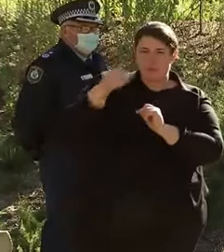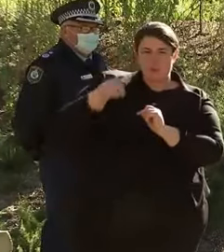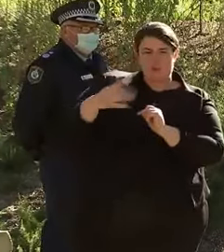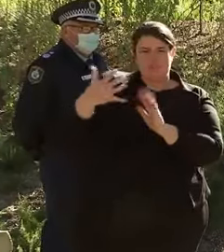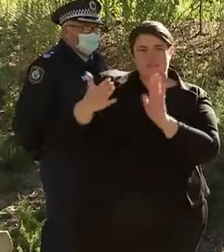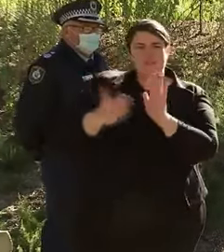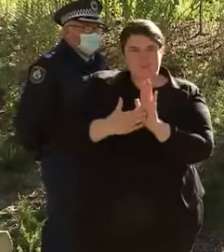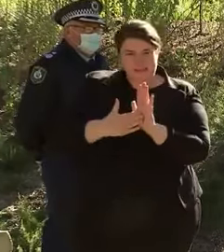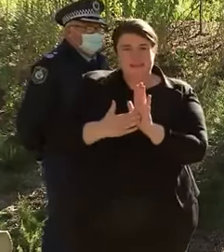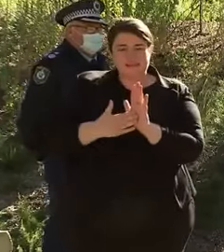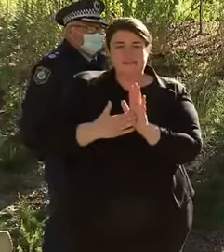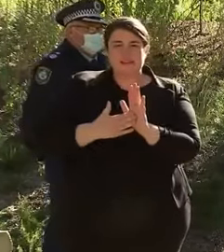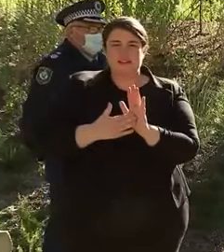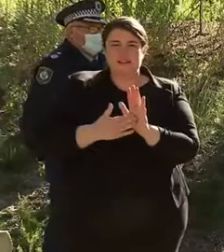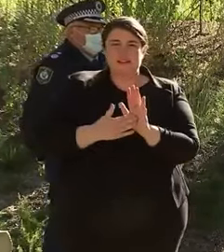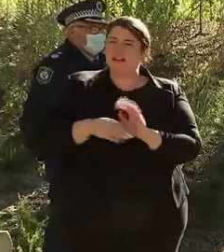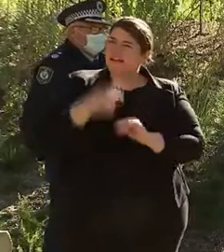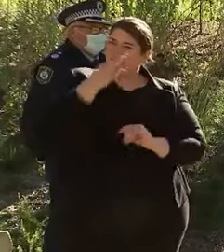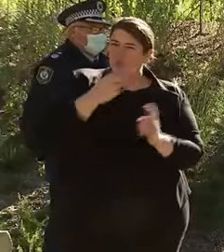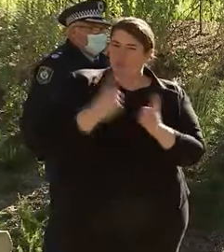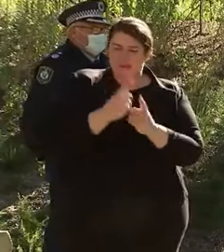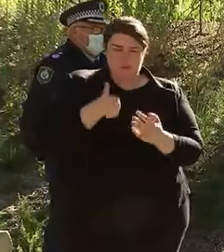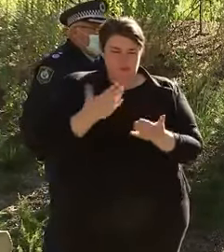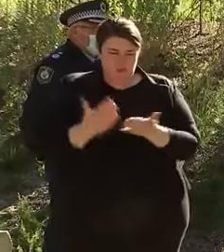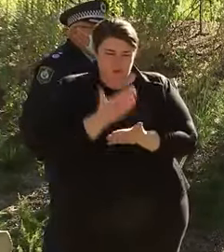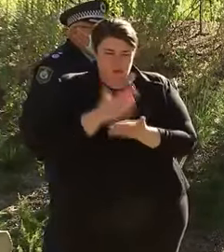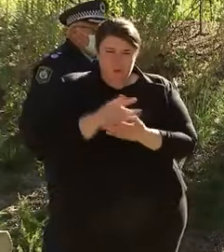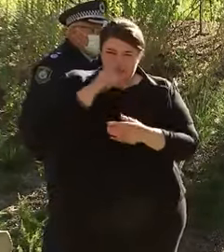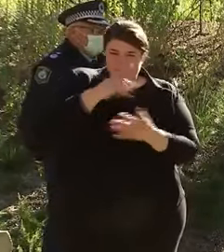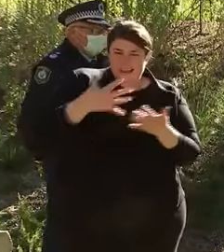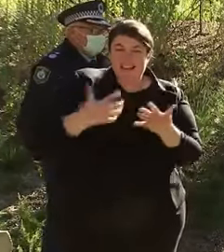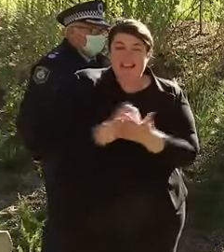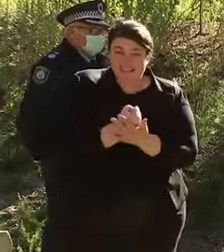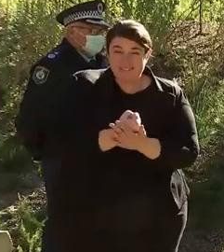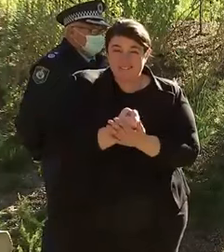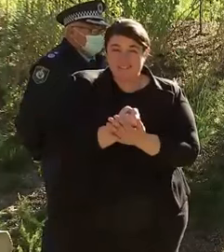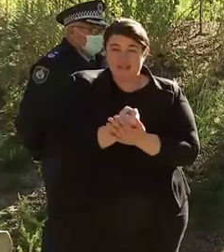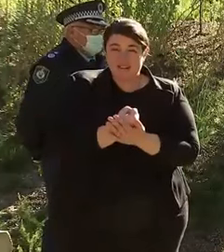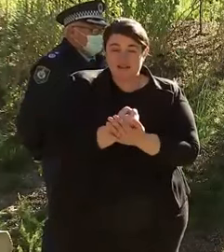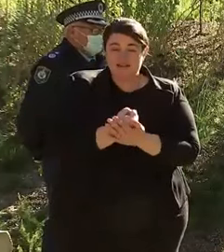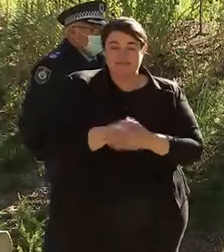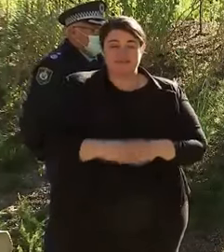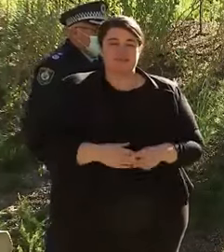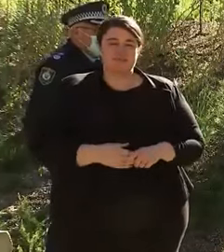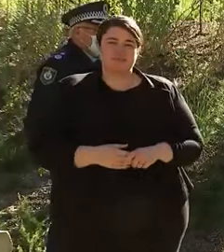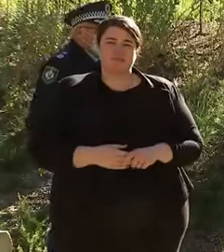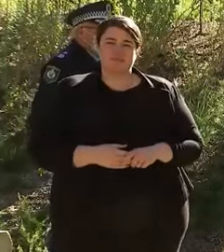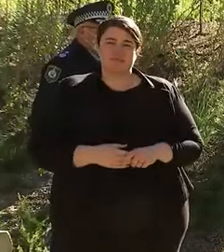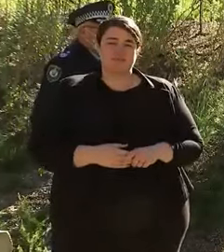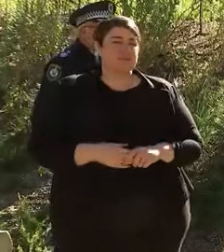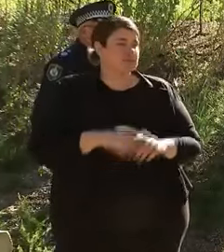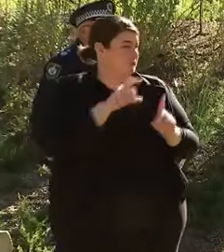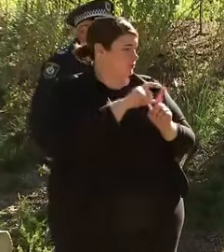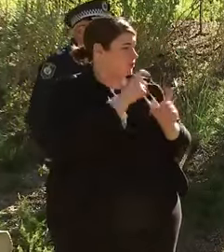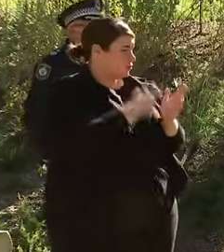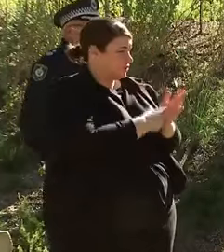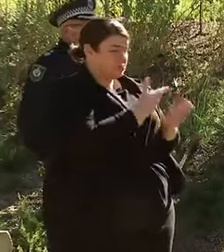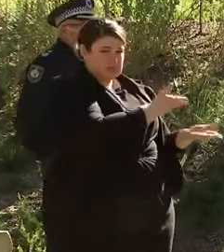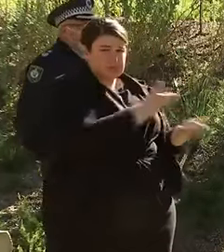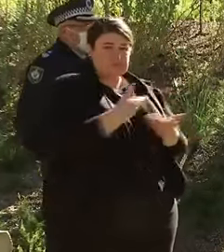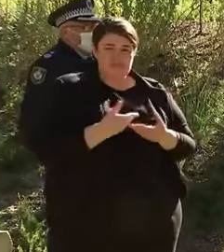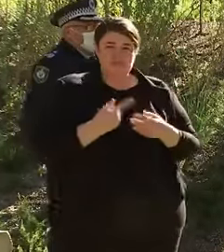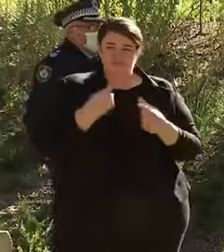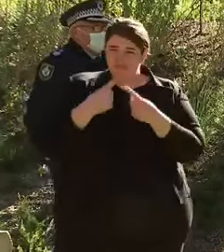one of a number of things we need to do to keep each other safe. And what we really need to appreciate, and Dr. Chan's update on all the